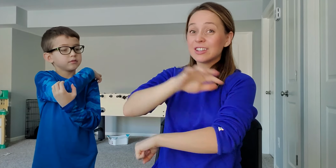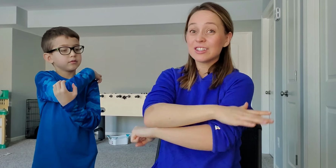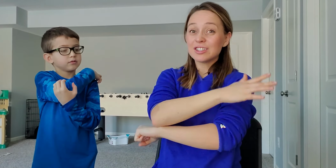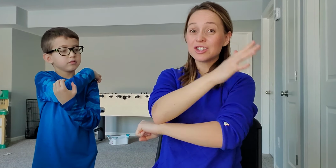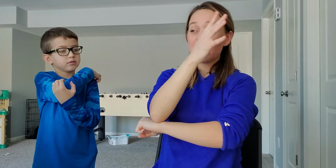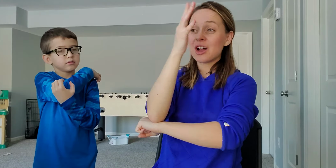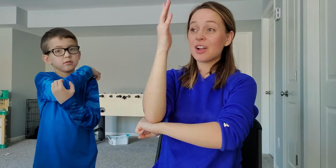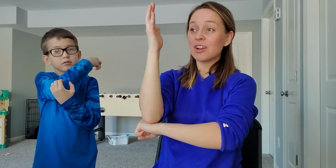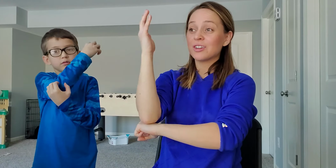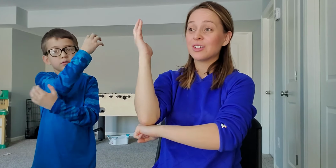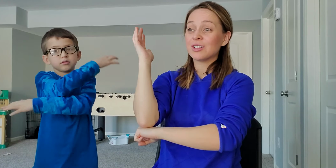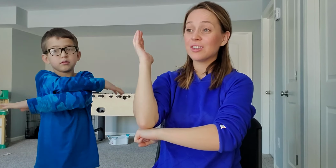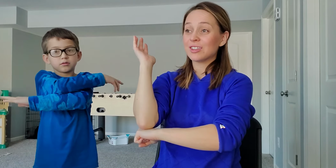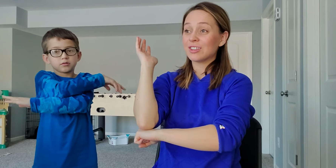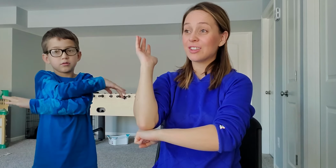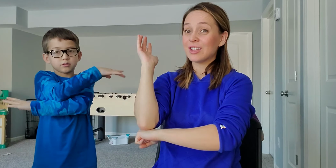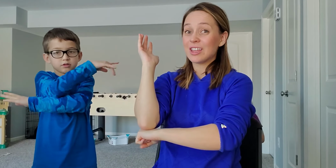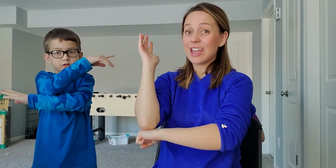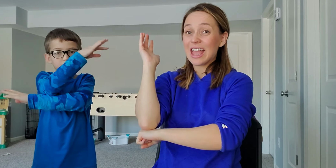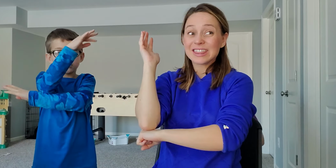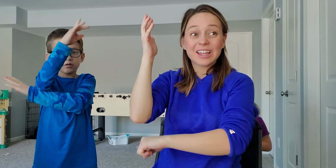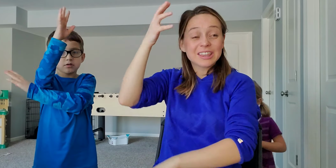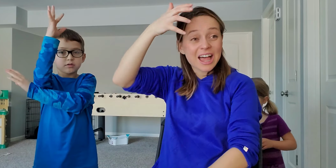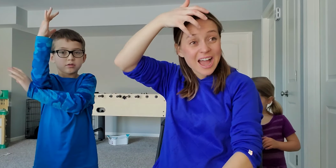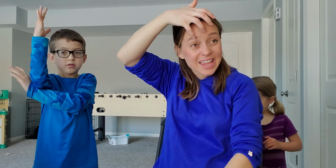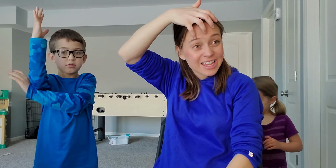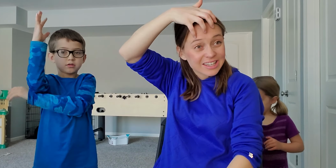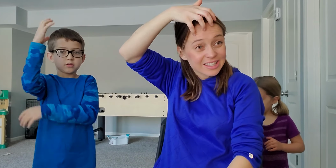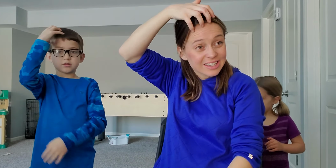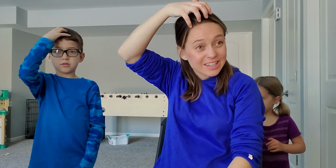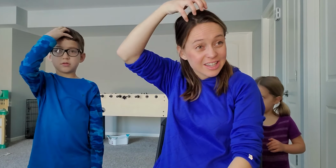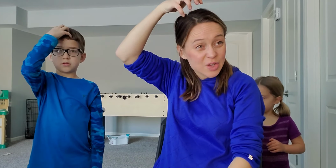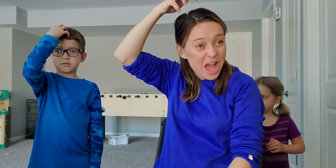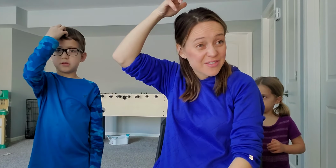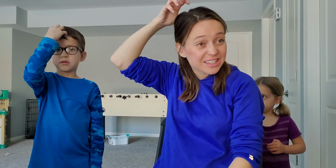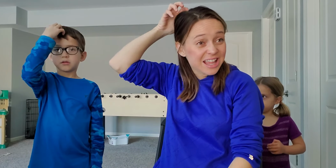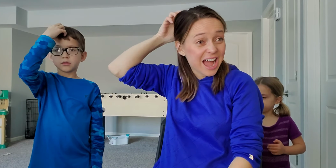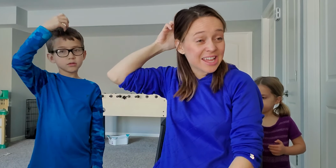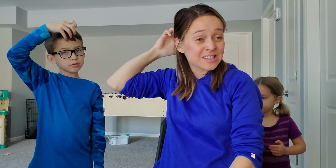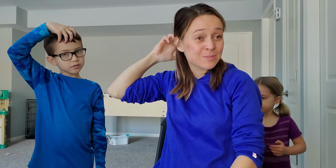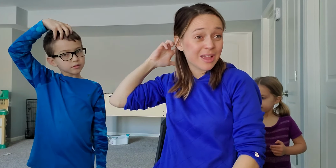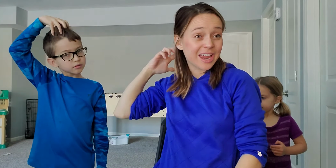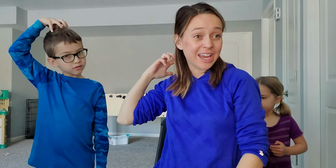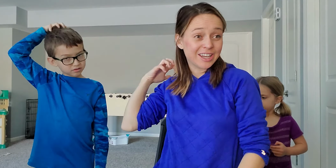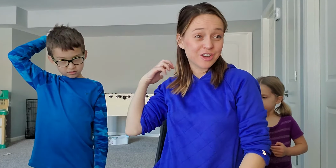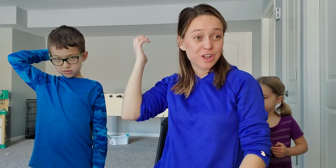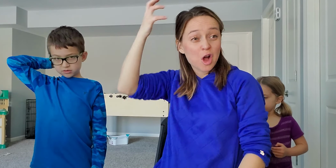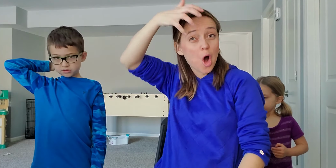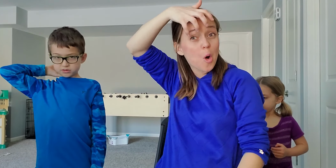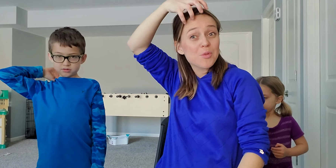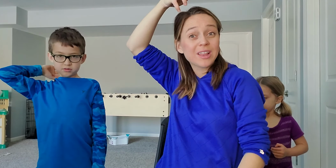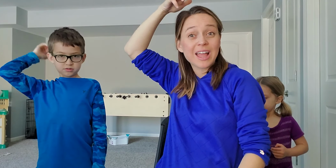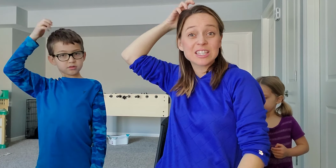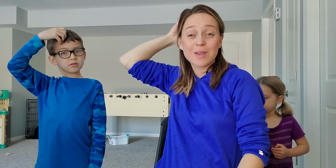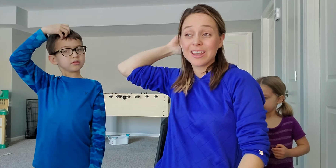mighty jungle. The lion. You have a lion's mane. You're going to comb the lion's mane.